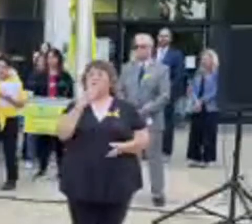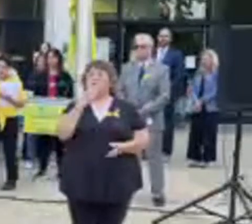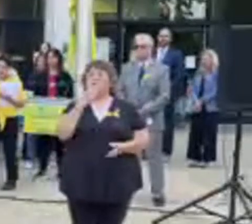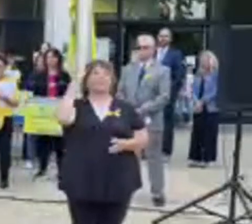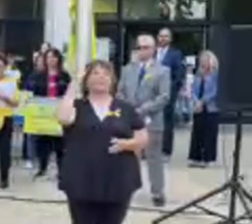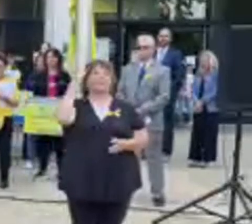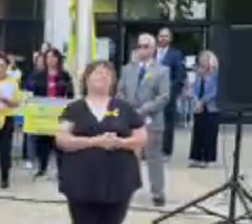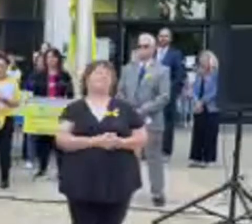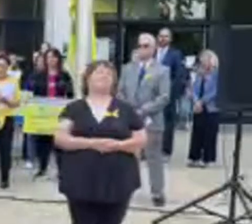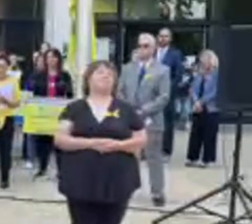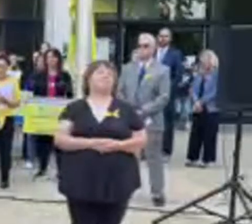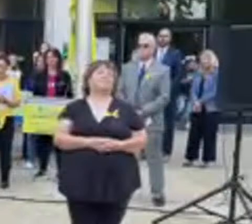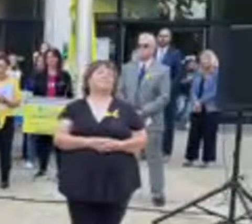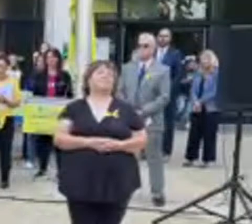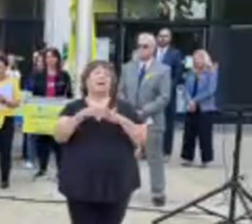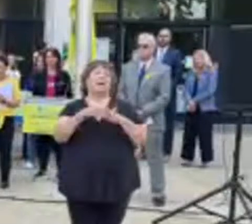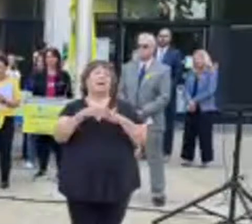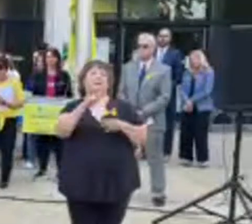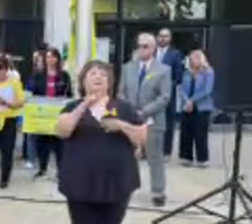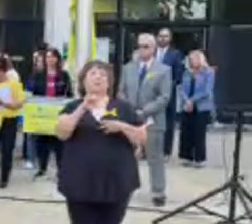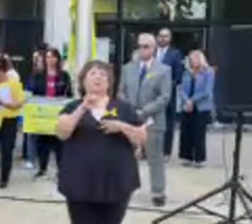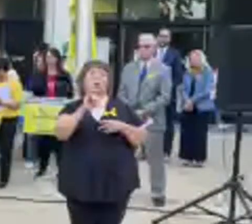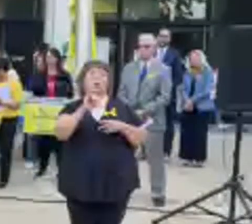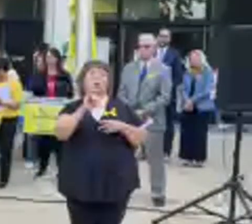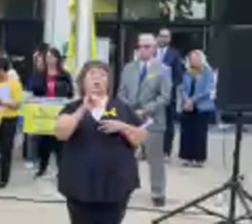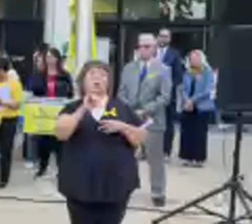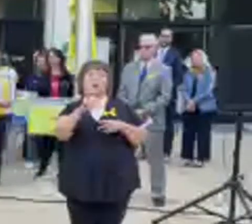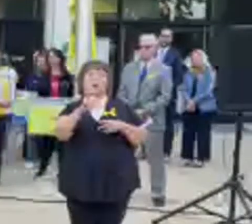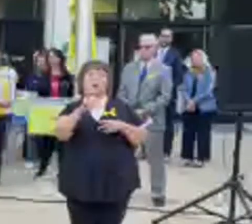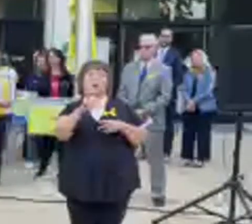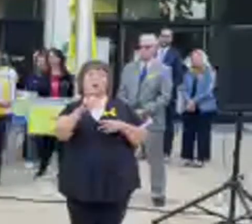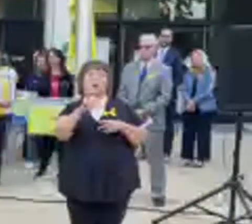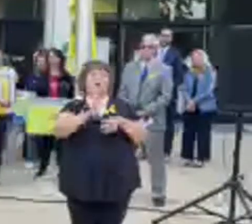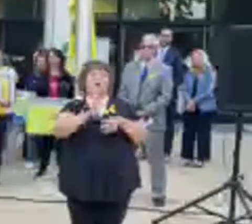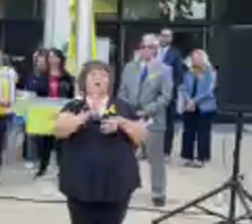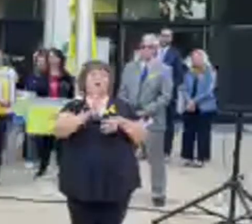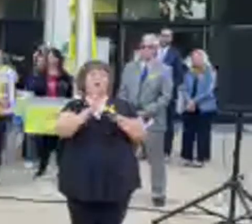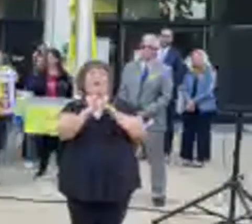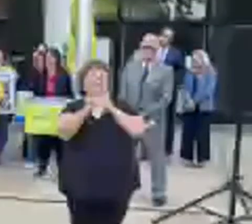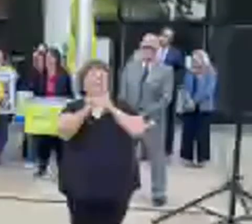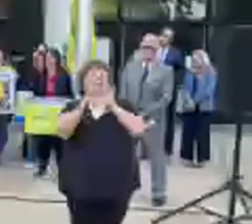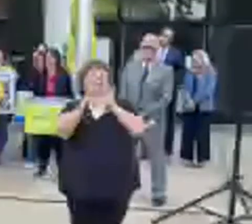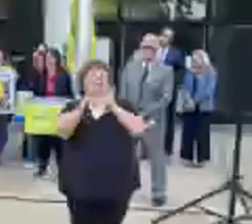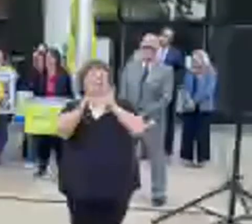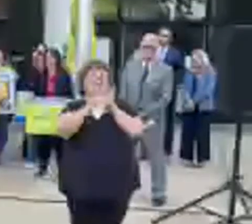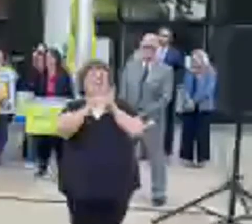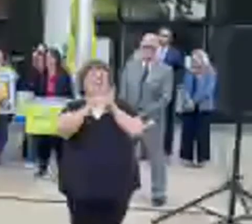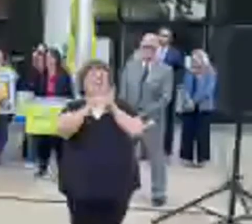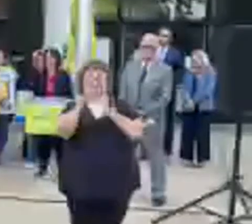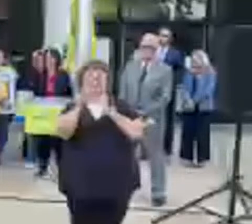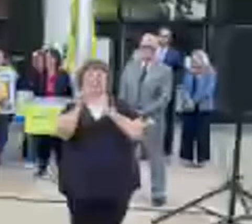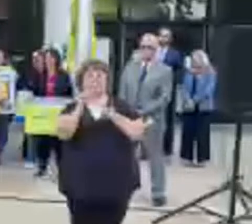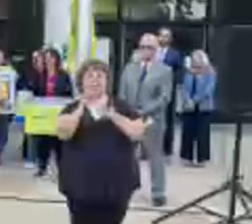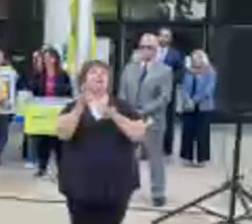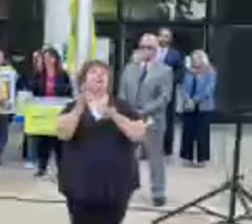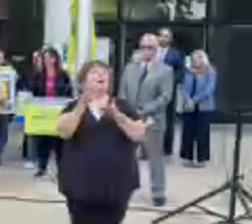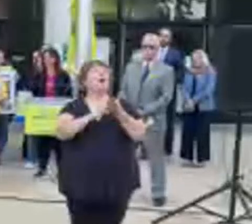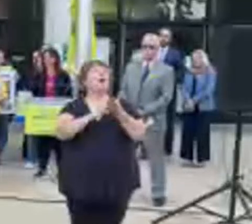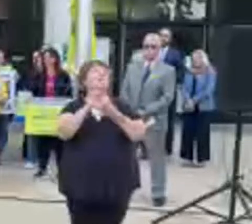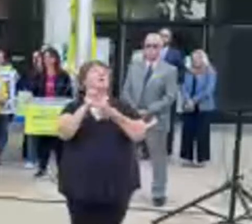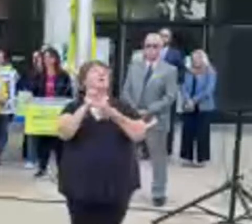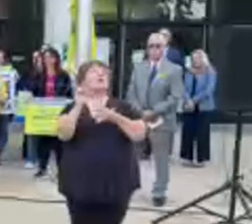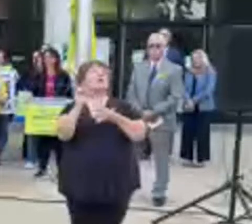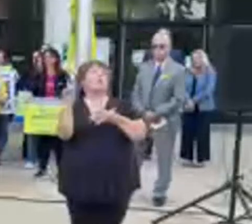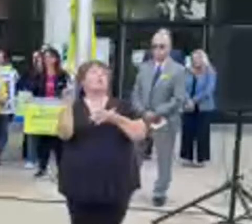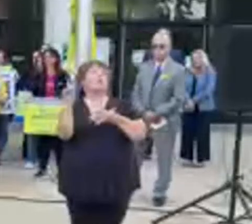Good morning, everyone. My name is Simone, and I am of Career and Technical Education Center at CalSpan,